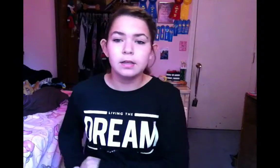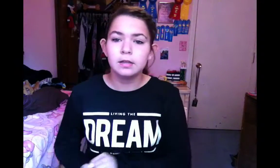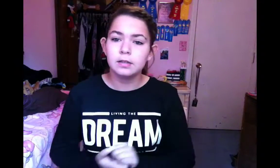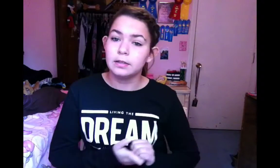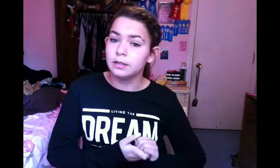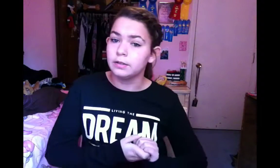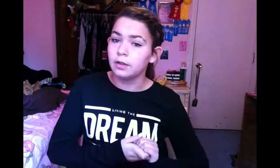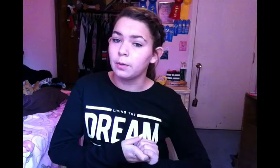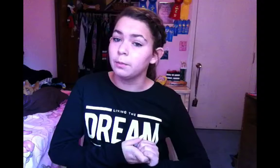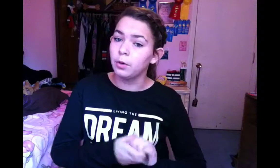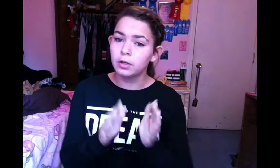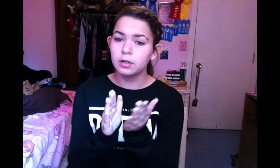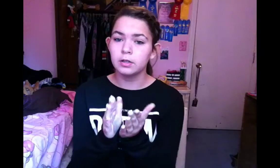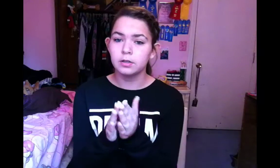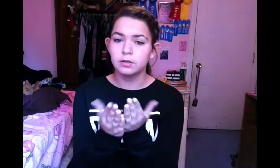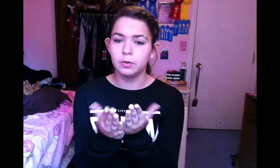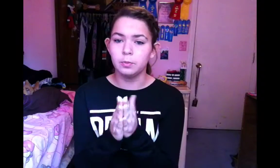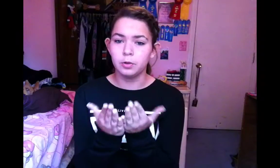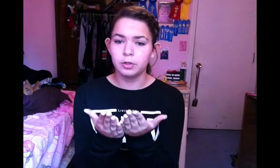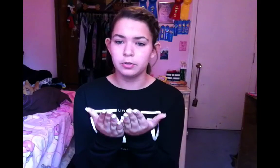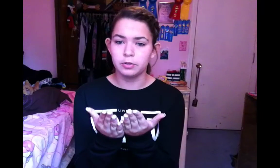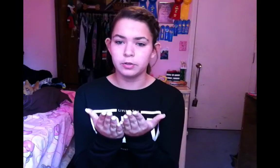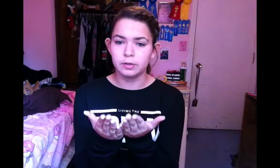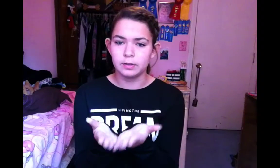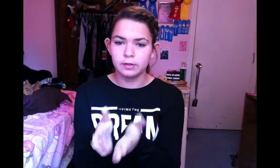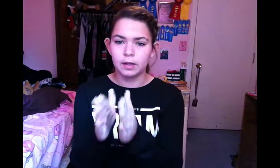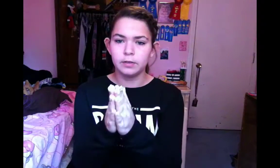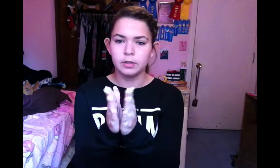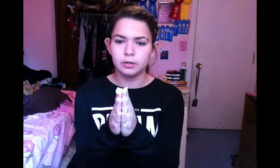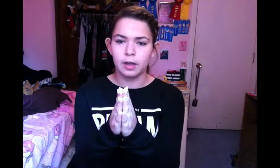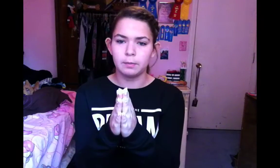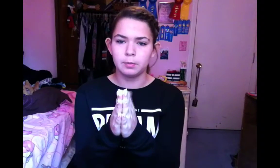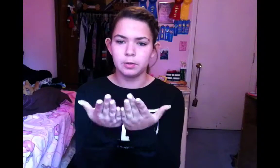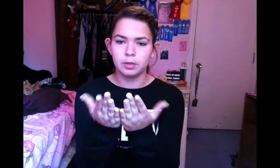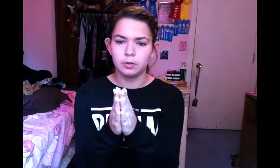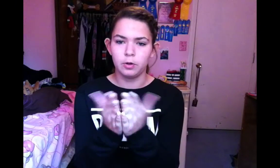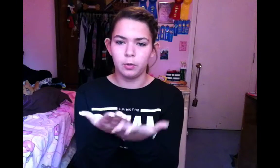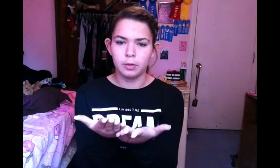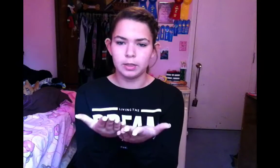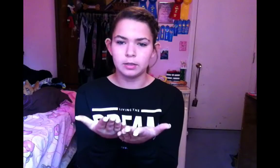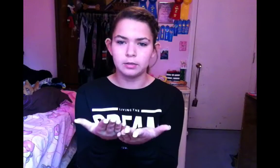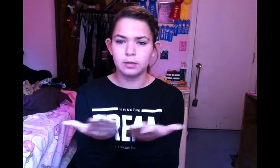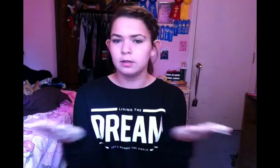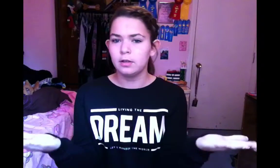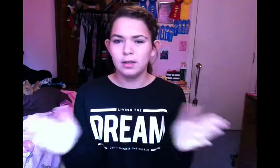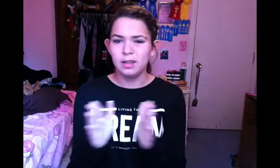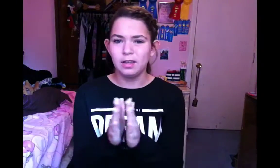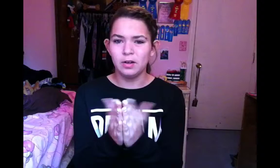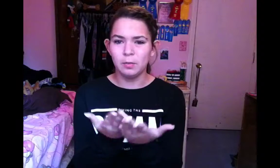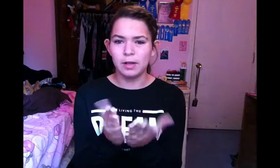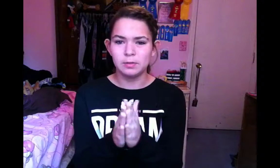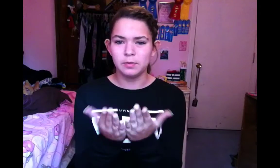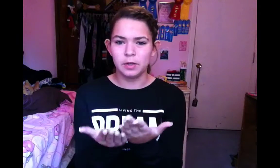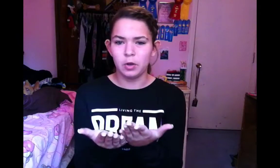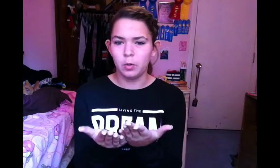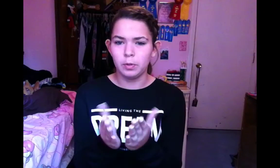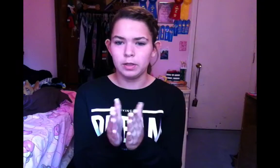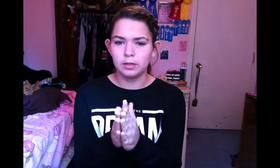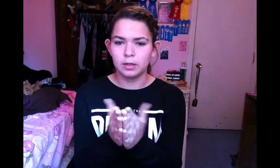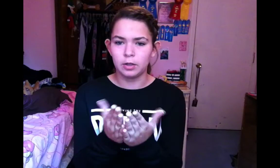Next is book. So book you just go like this. Kind of like you're clapping. But like you're opening it. It reminds me of like opening and